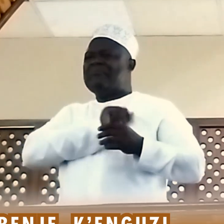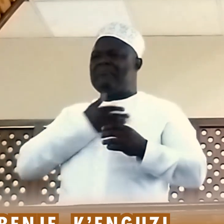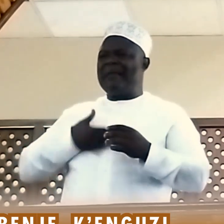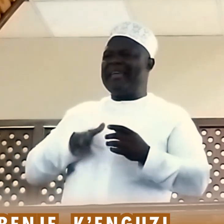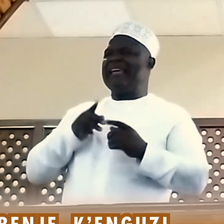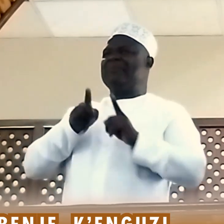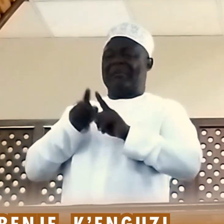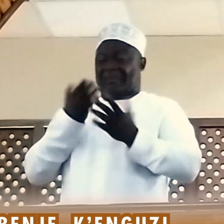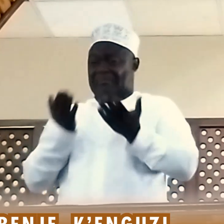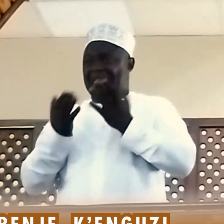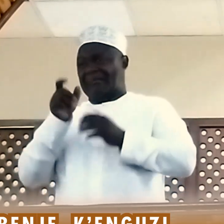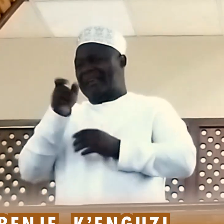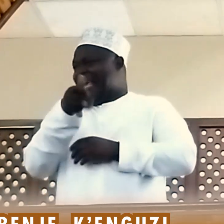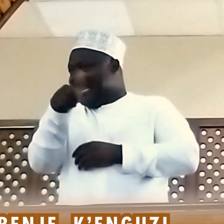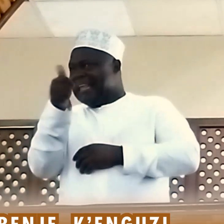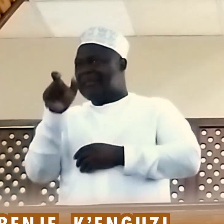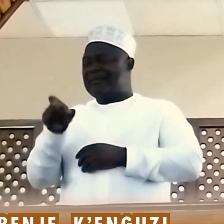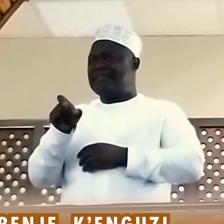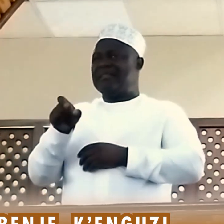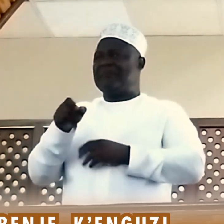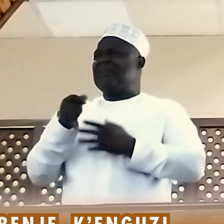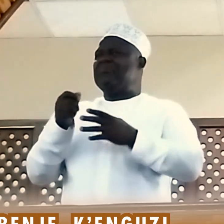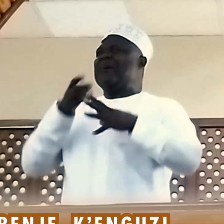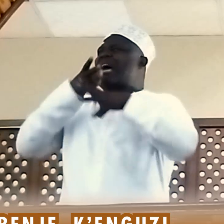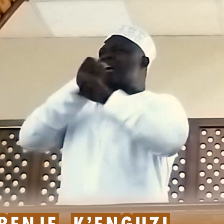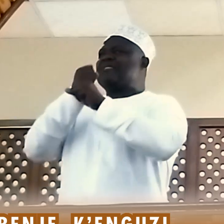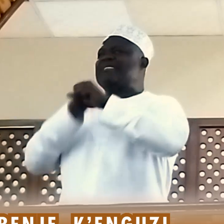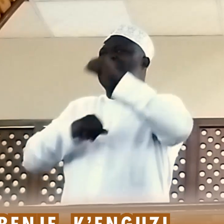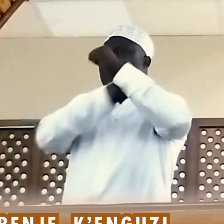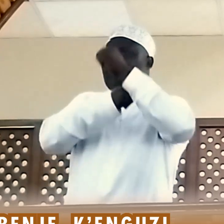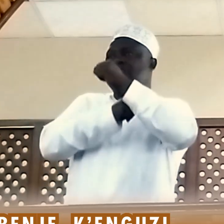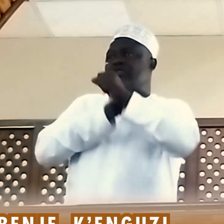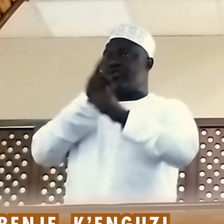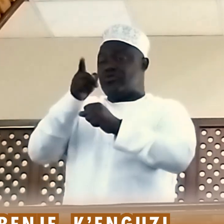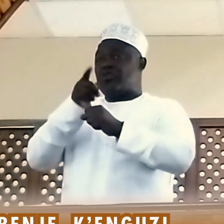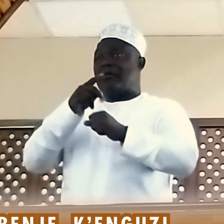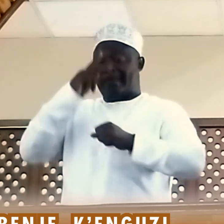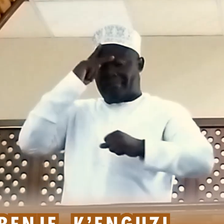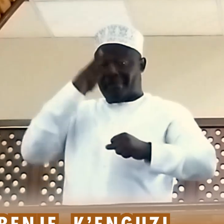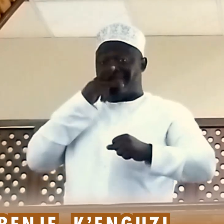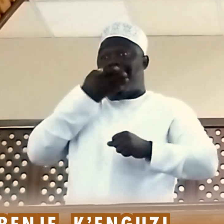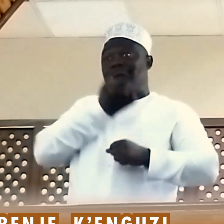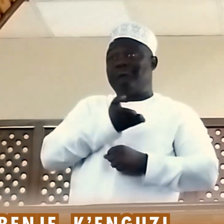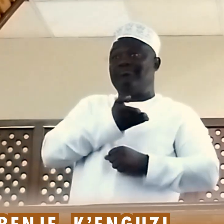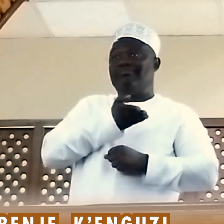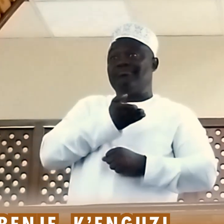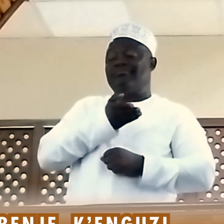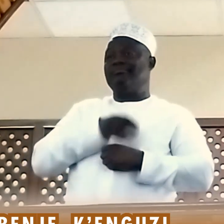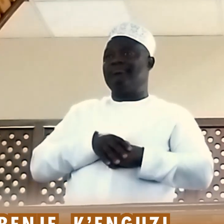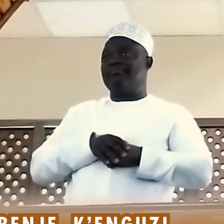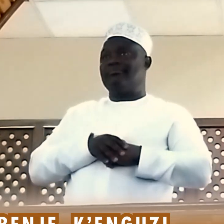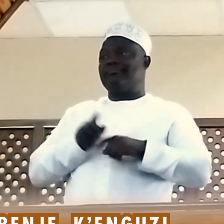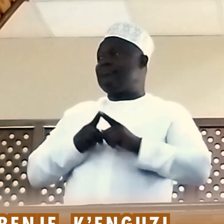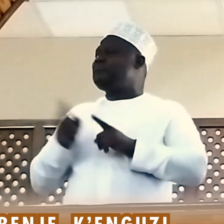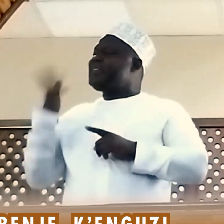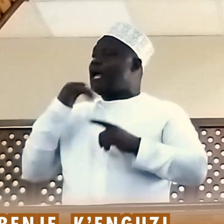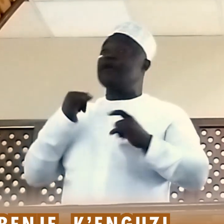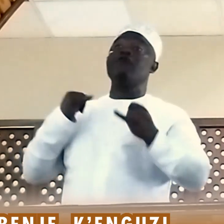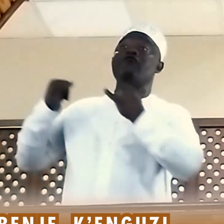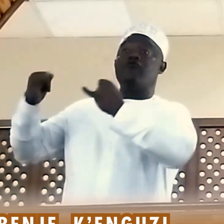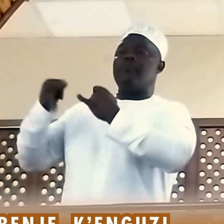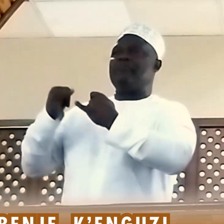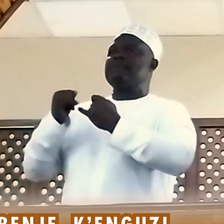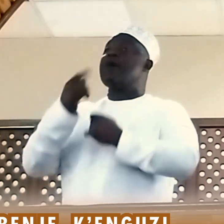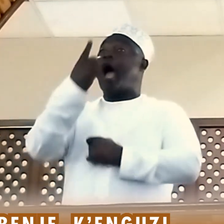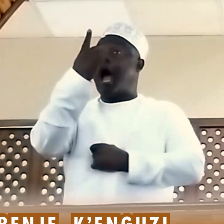w'abaana, oyinza okuba ki ng'ekitongole oba kyekiweerera nga gwe guardian aliwo, noga nti mugambe